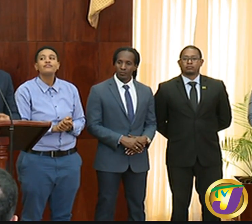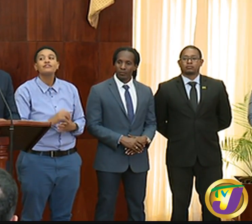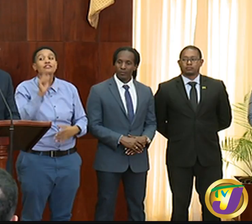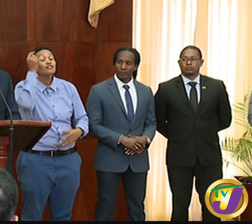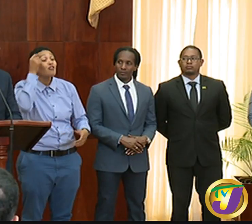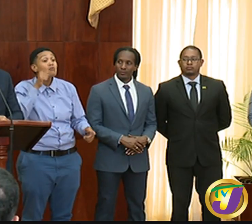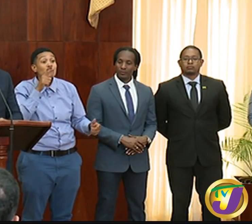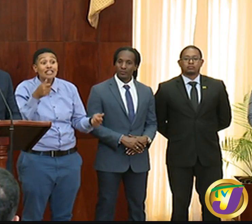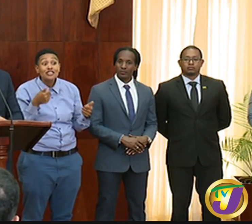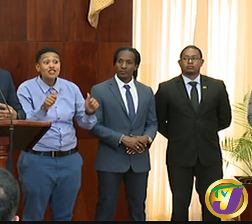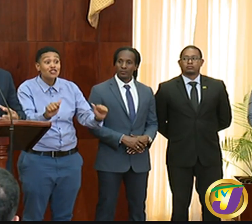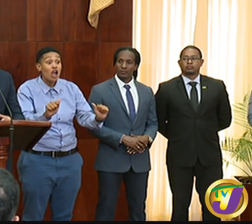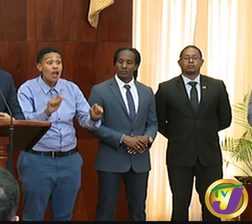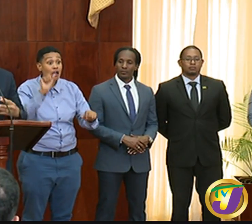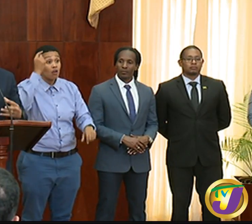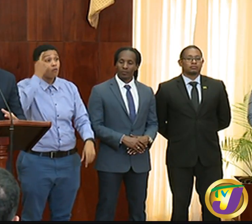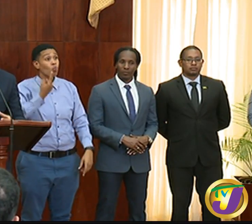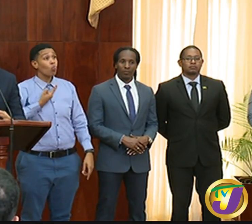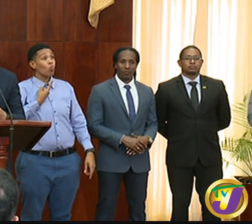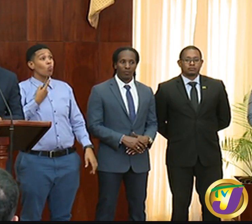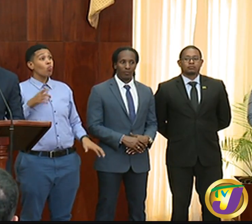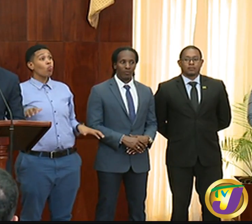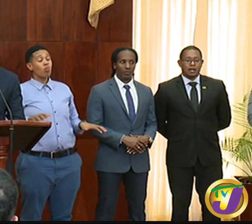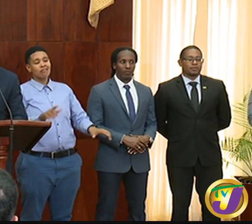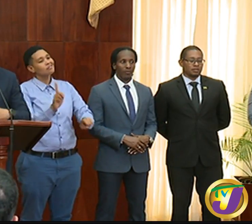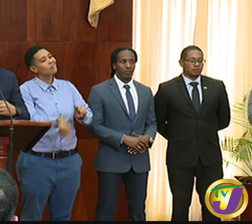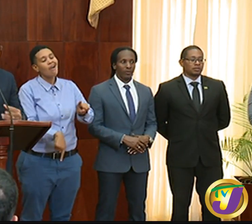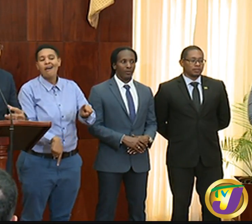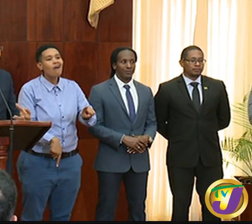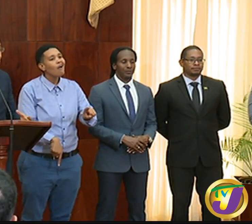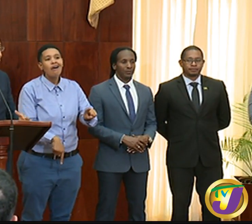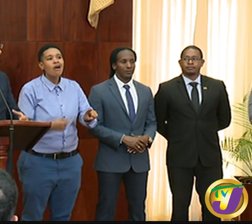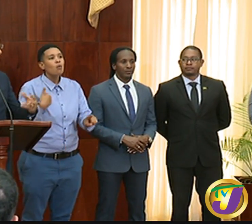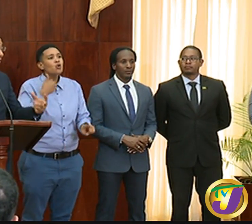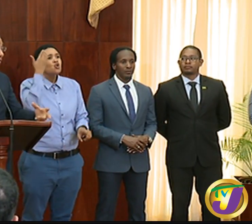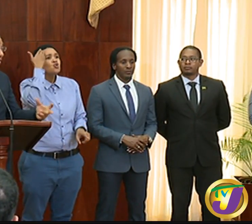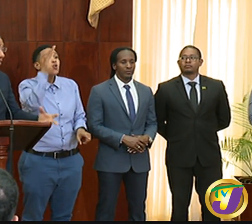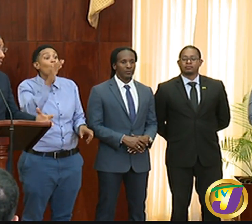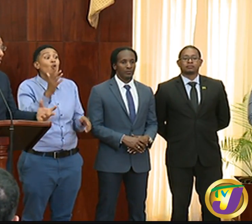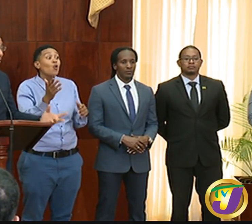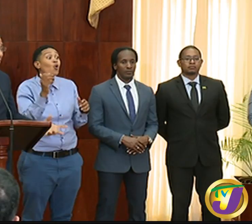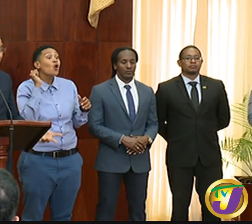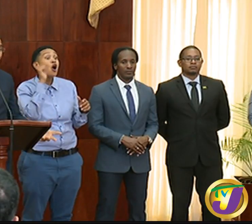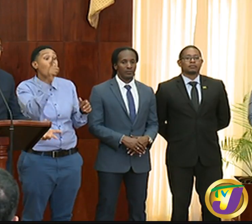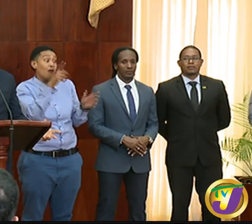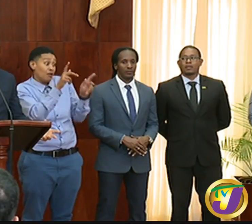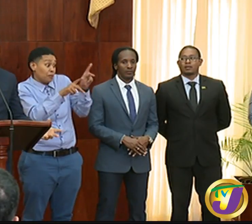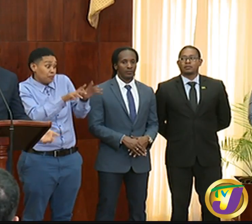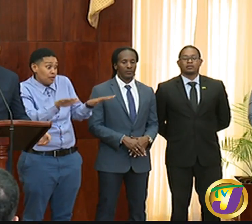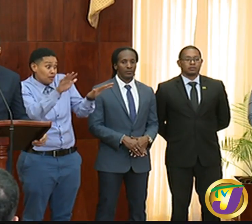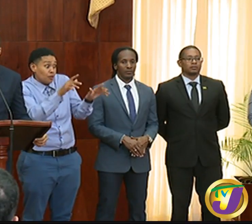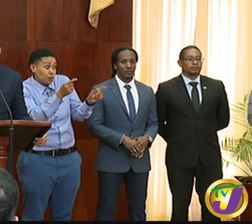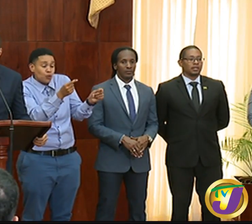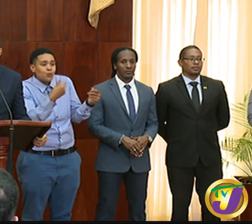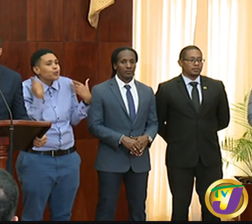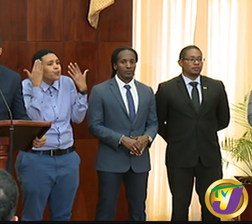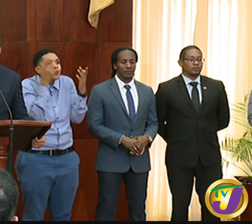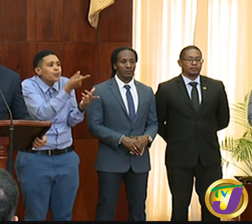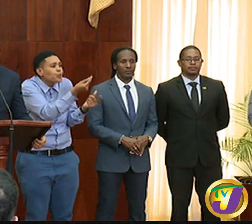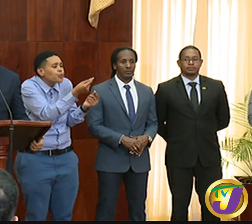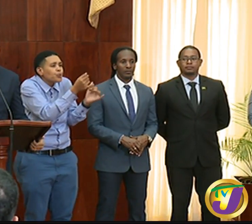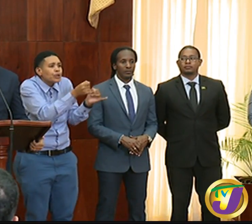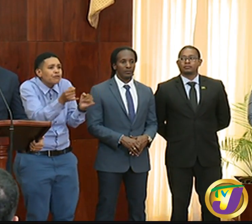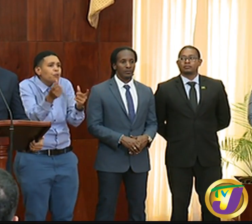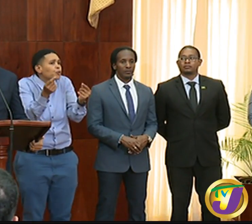is trying, but the government alone can't do it, because we don't know what every single individual is doing.